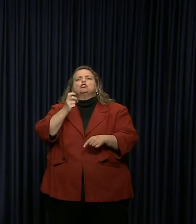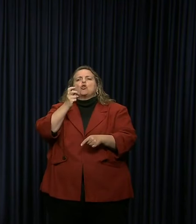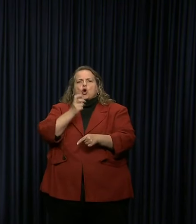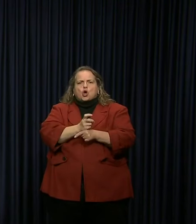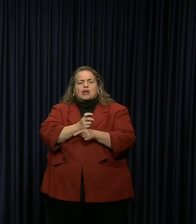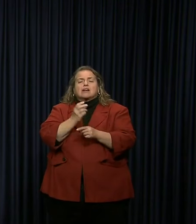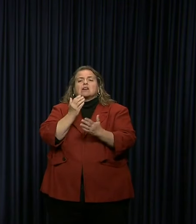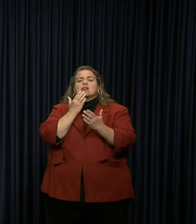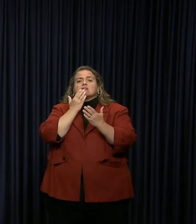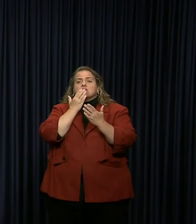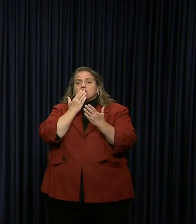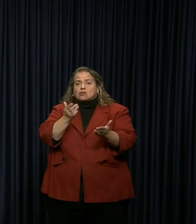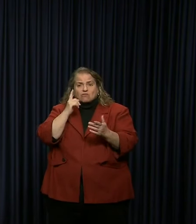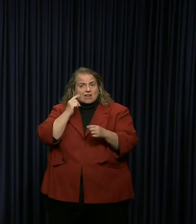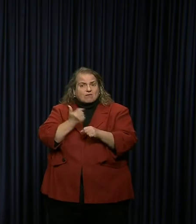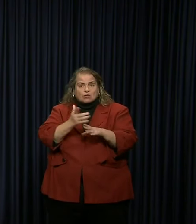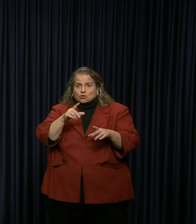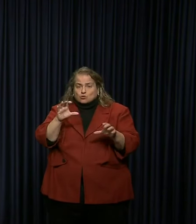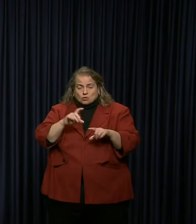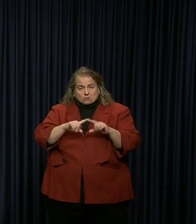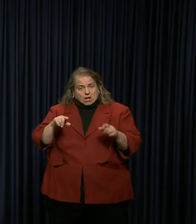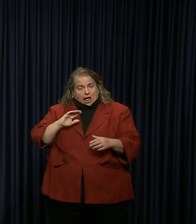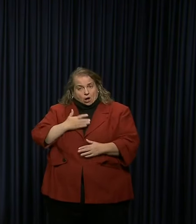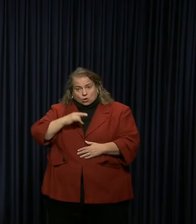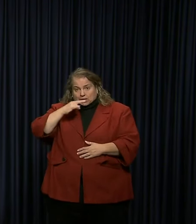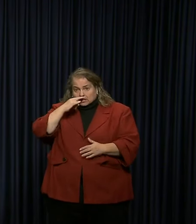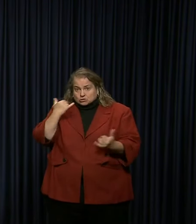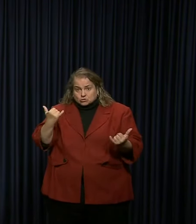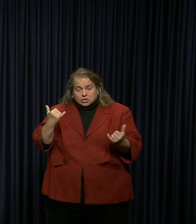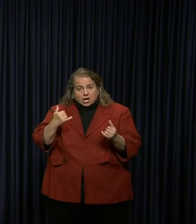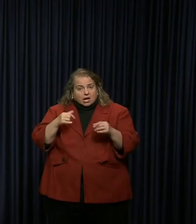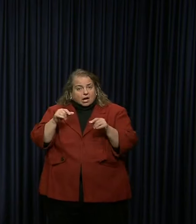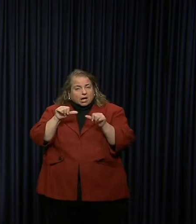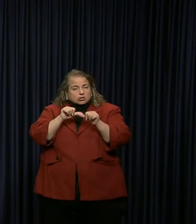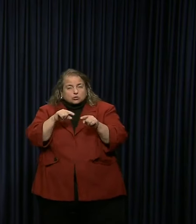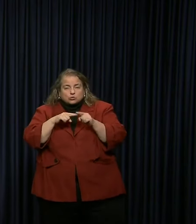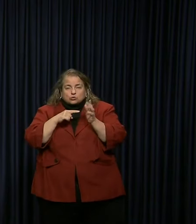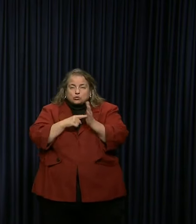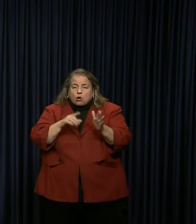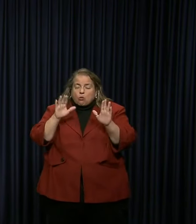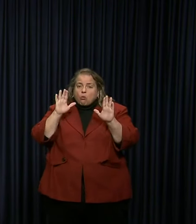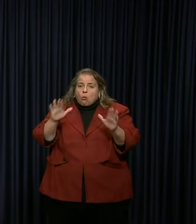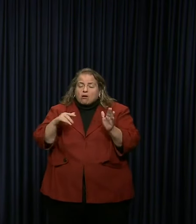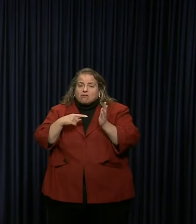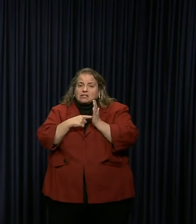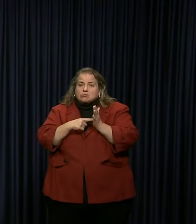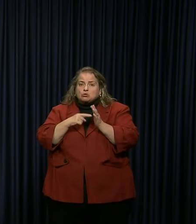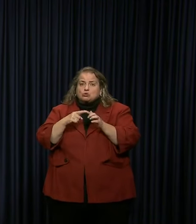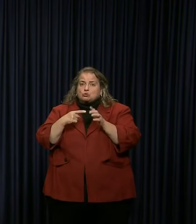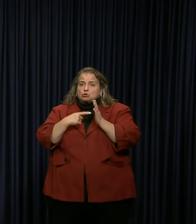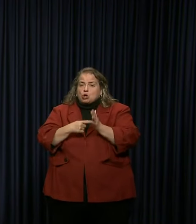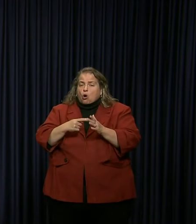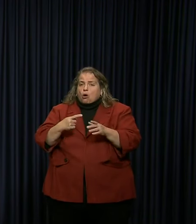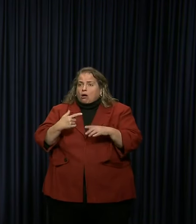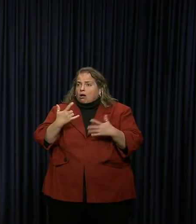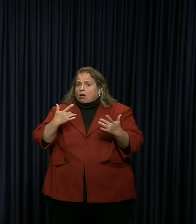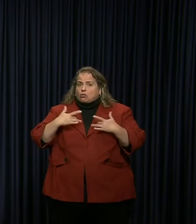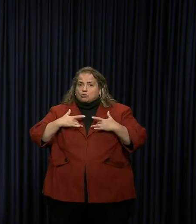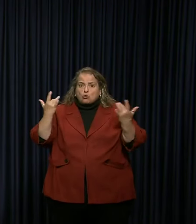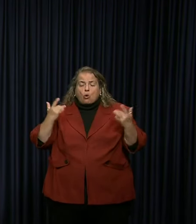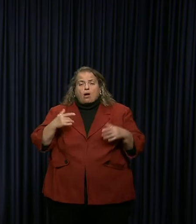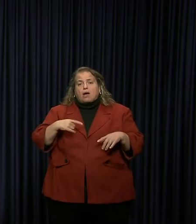for everything you're doing. But I think our kids continue to show amazing examples, to try to find the positive or the joy in it, if